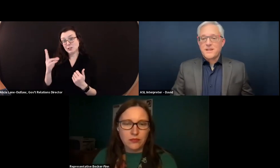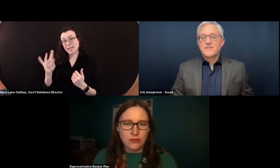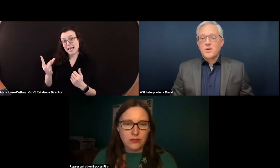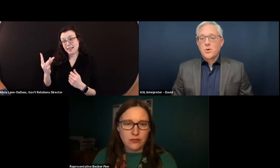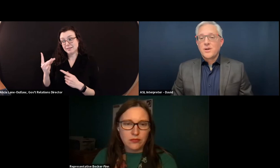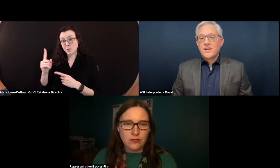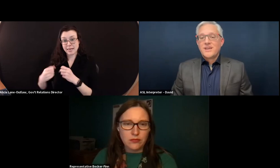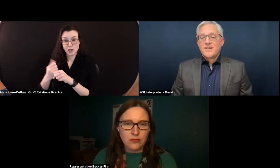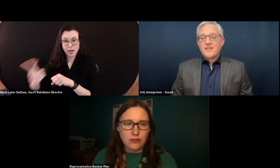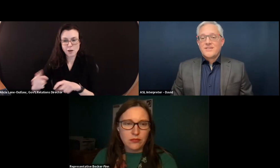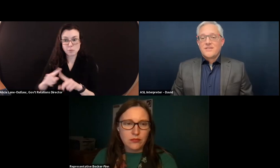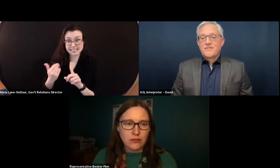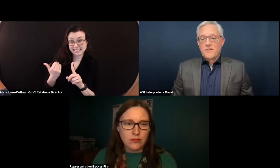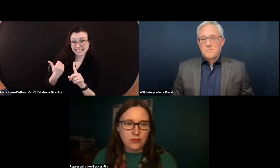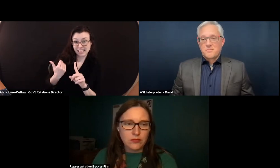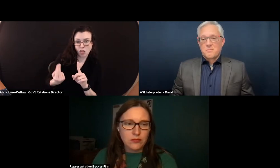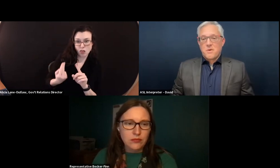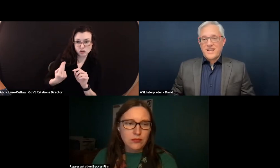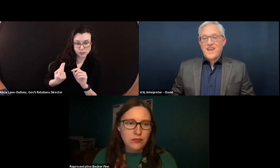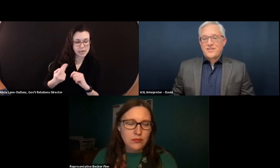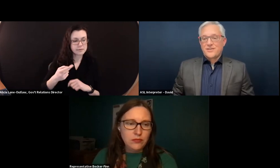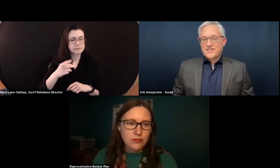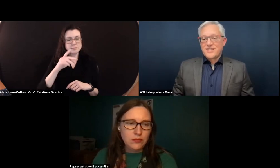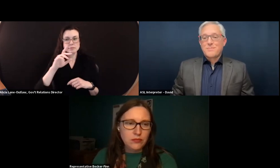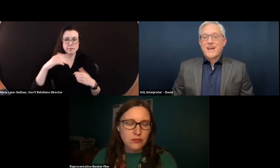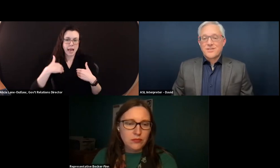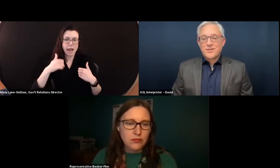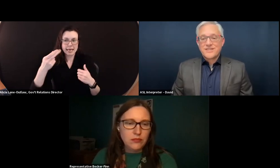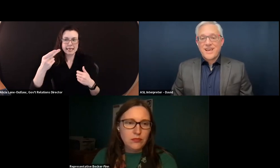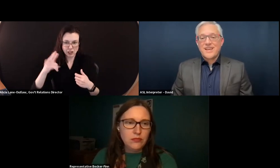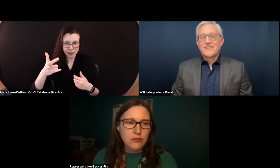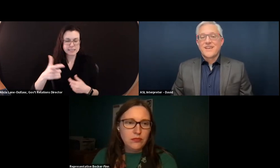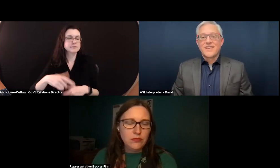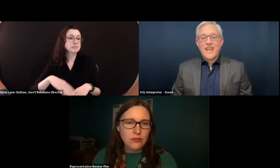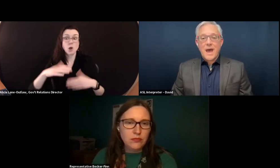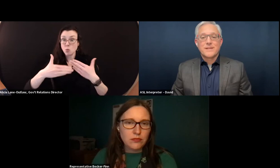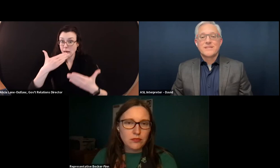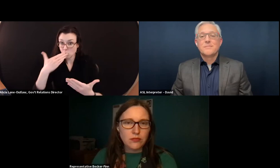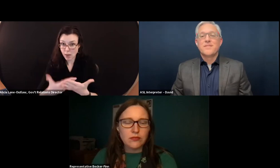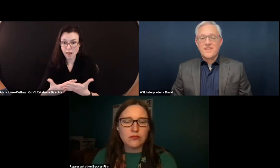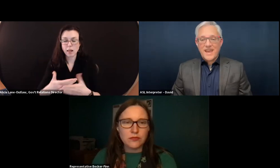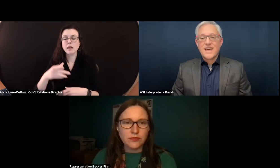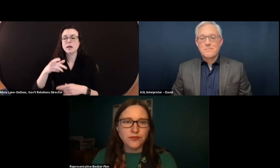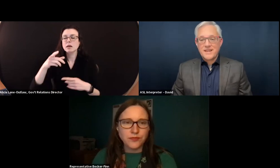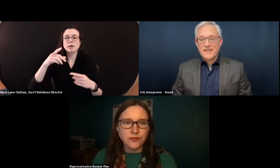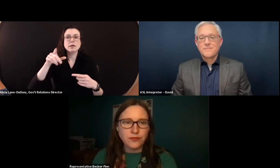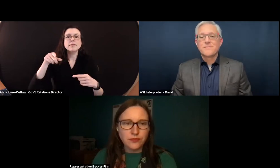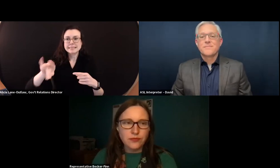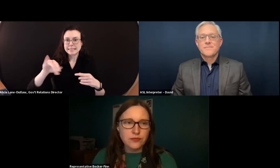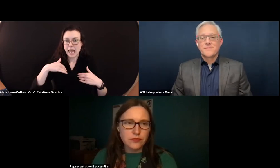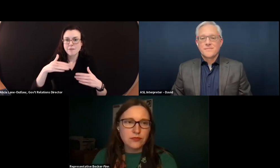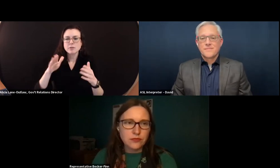Finance Committee. So from March 8th till just this past Thursday, nothing had happened, but then they had a